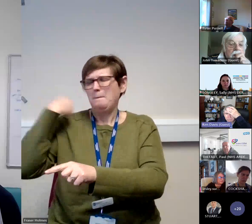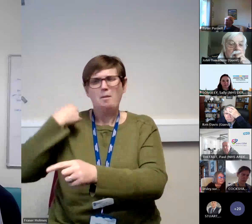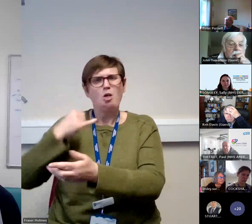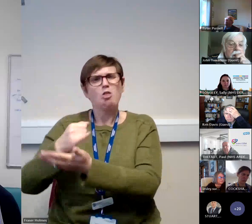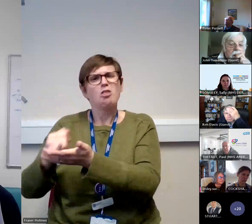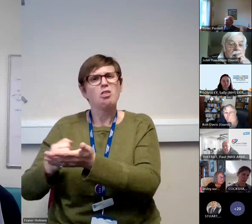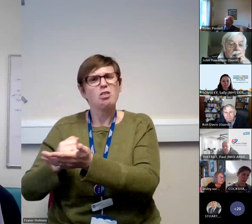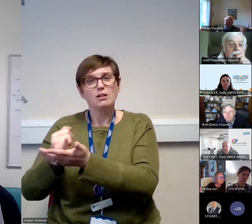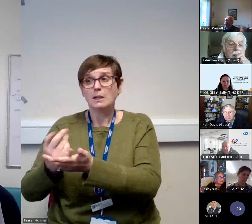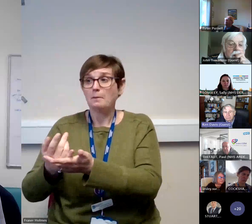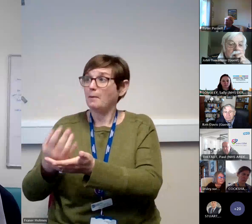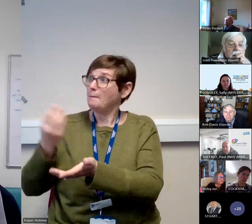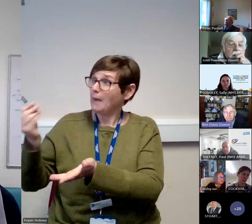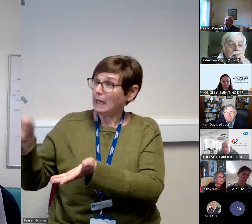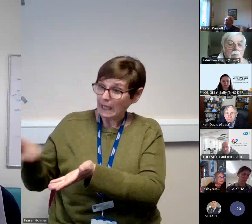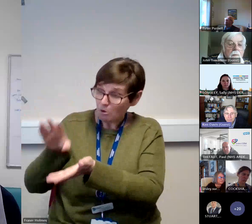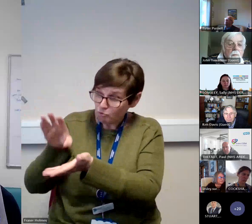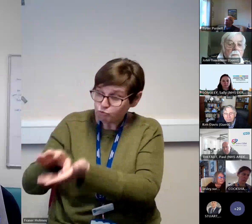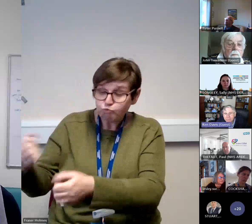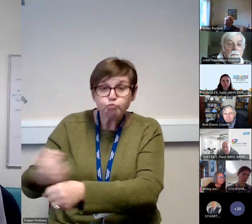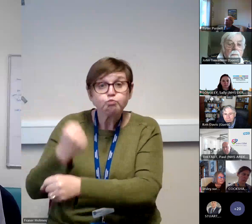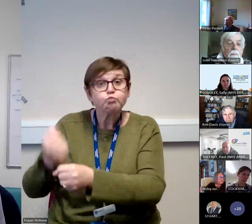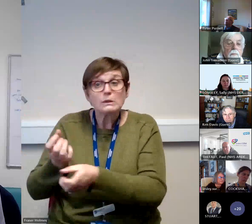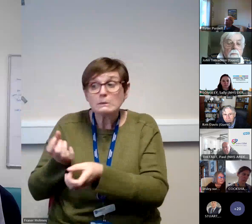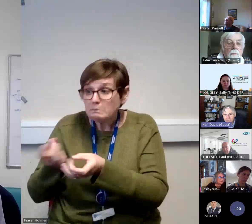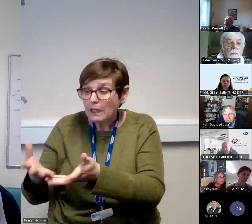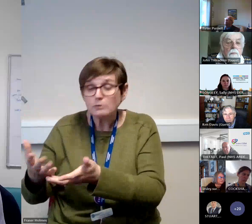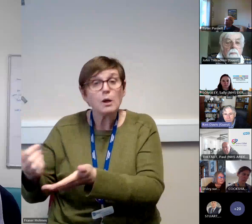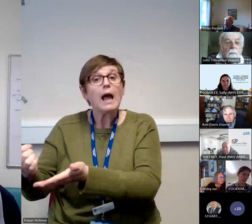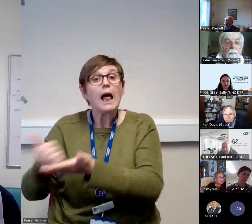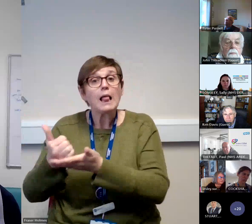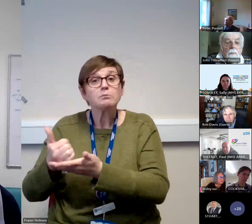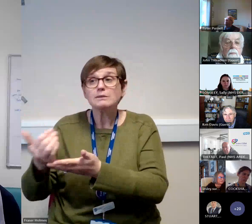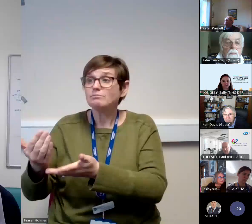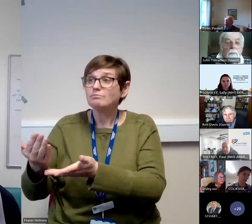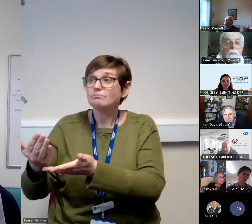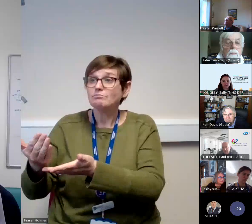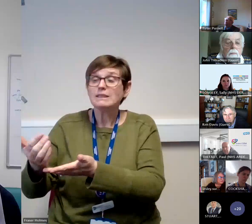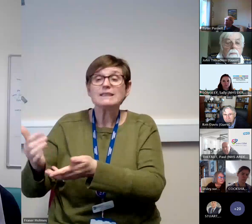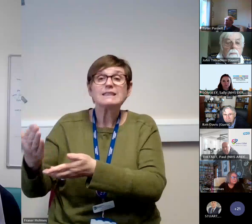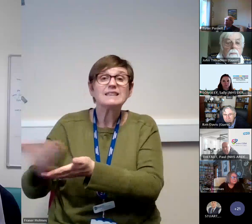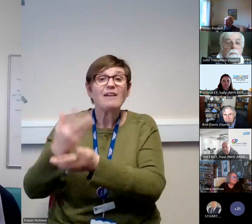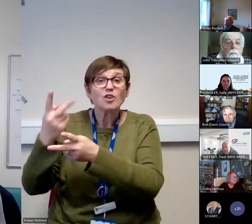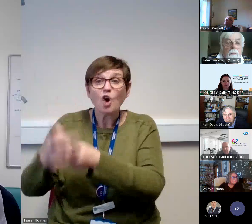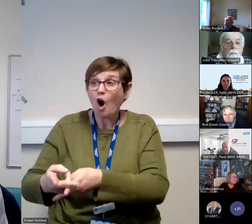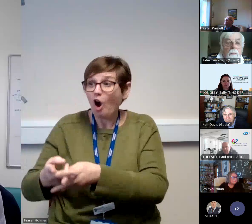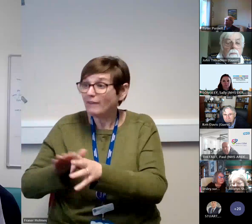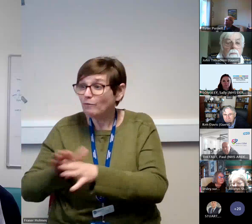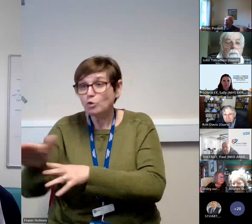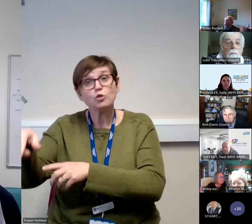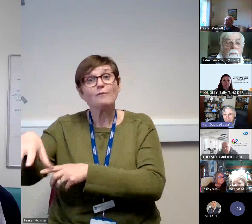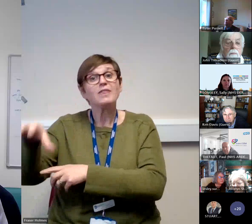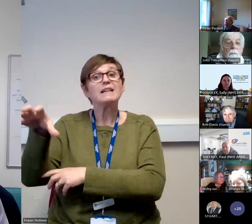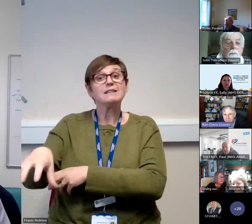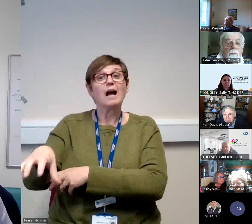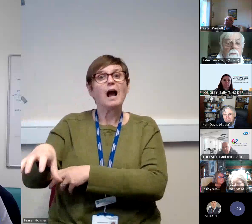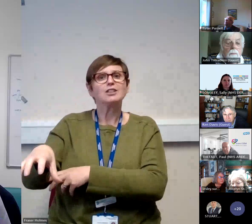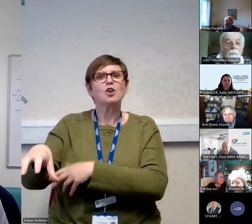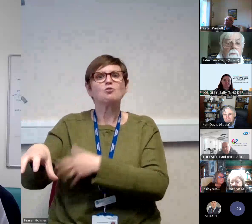this investment. And this helps to safeguard the future of those community hospital sites, rather